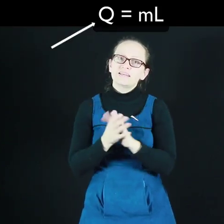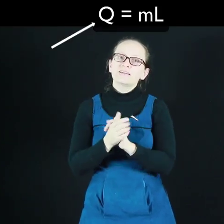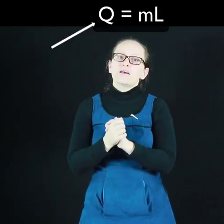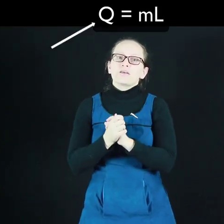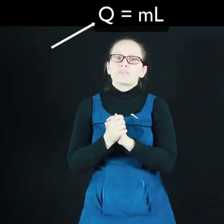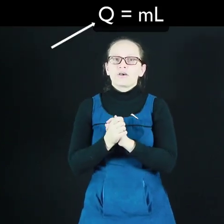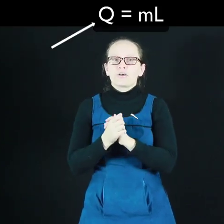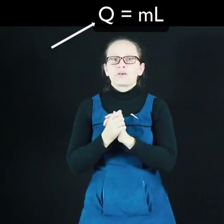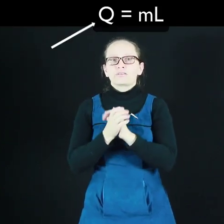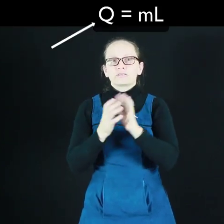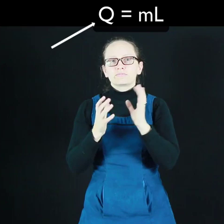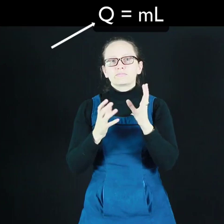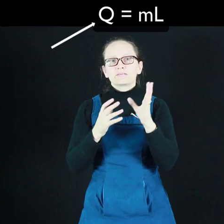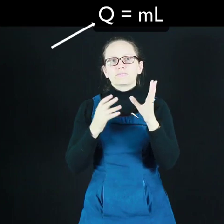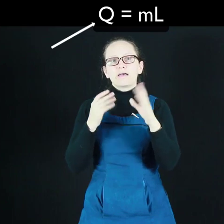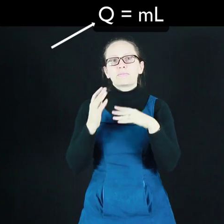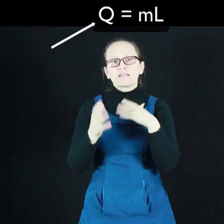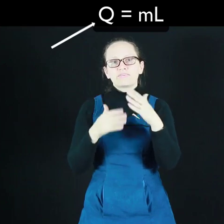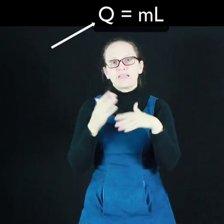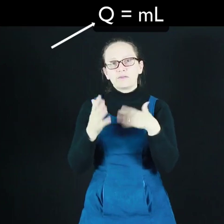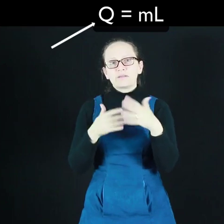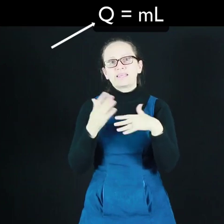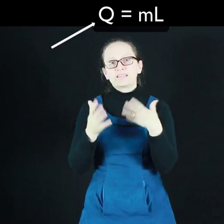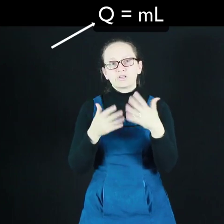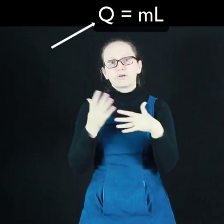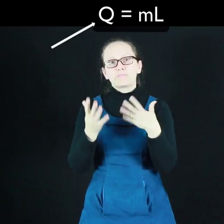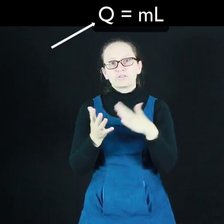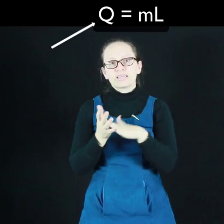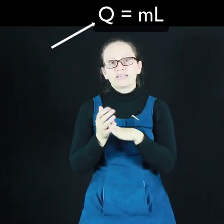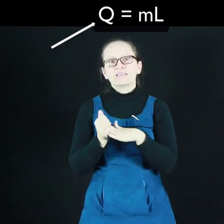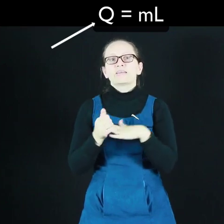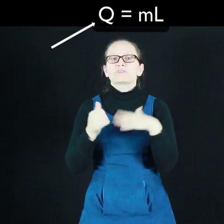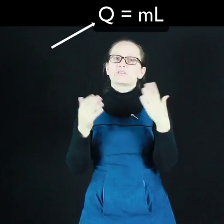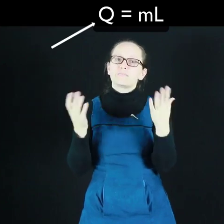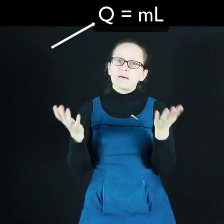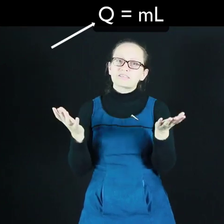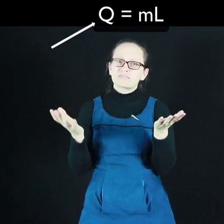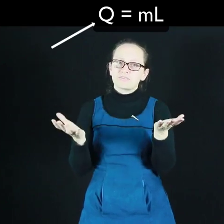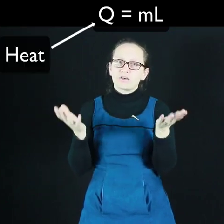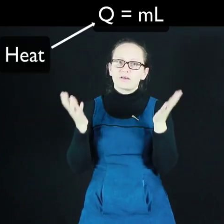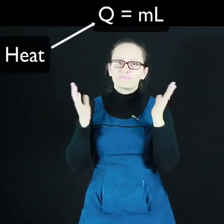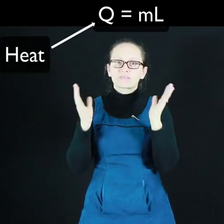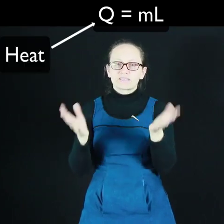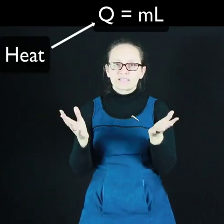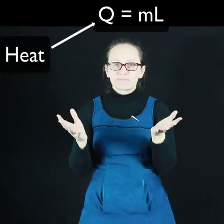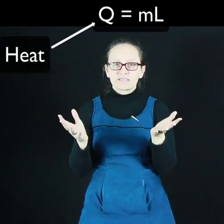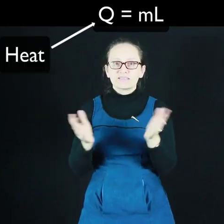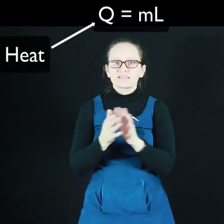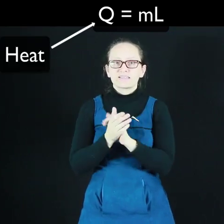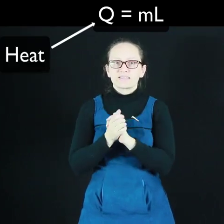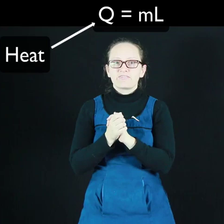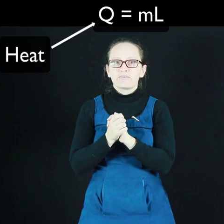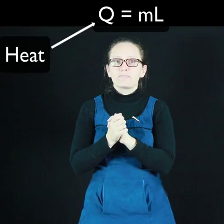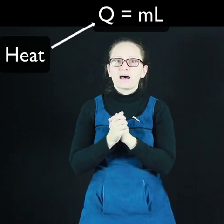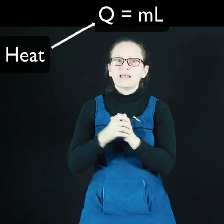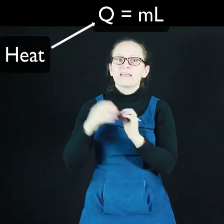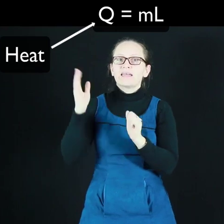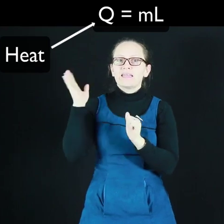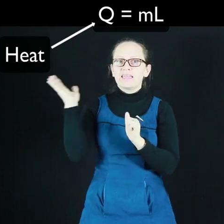relating the amount of heat we need to put in to the mass of the substance is given by